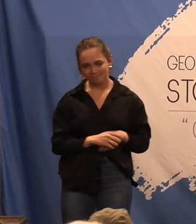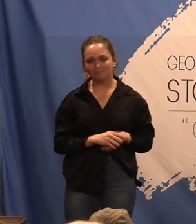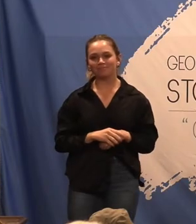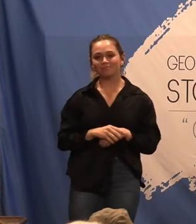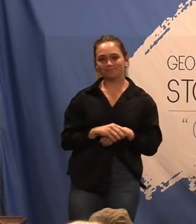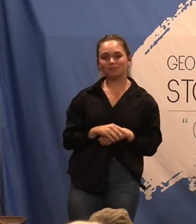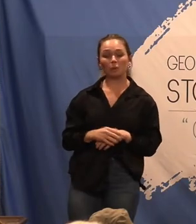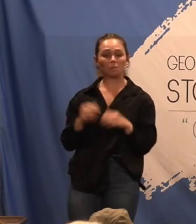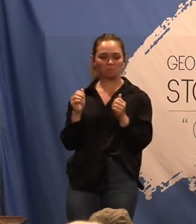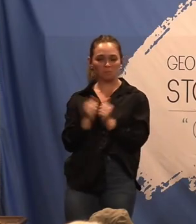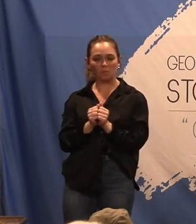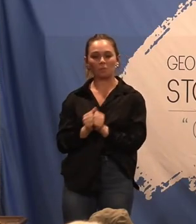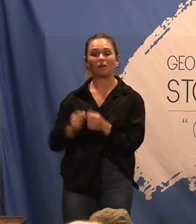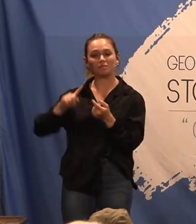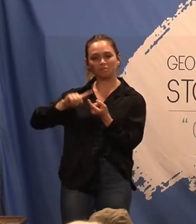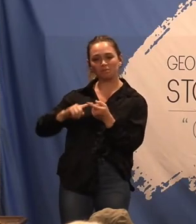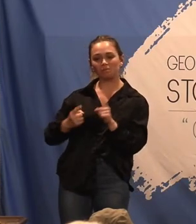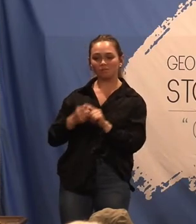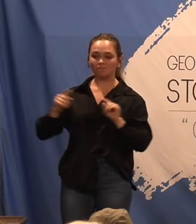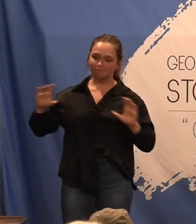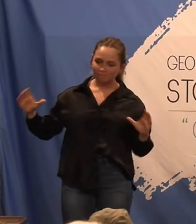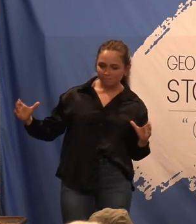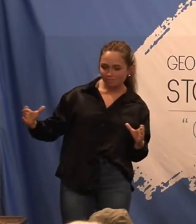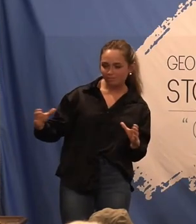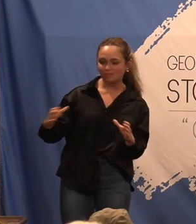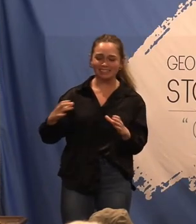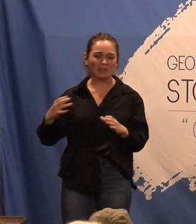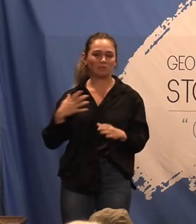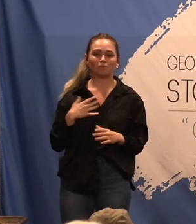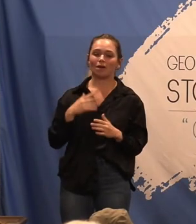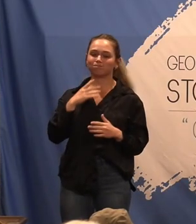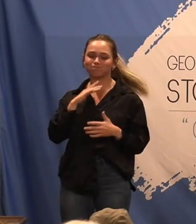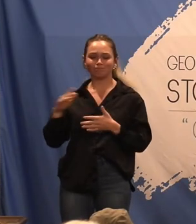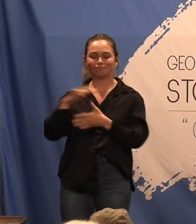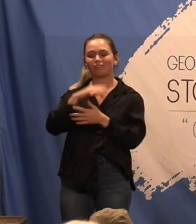in the company of legendary liars,